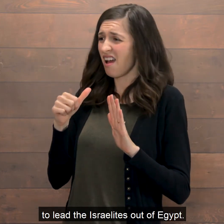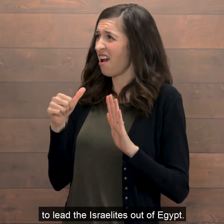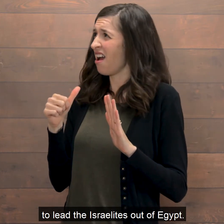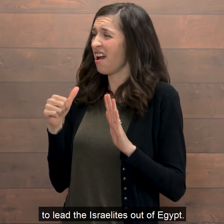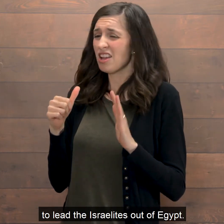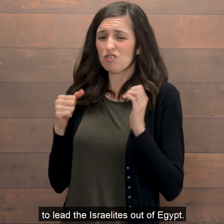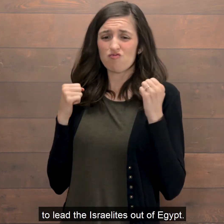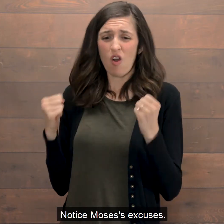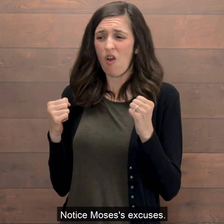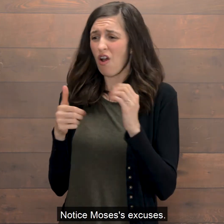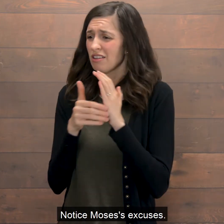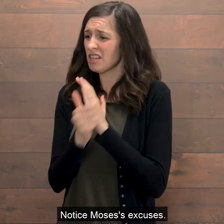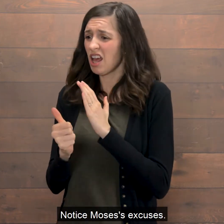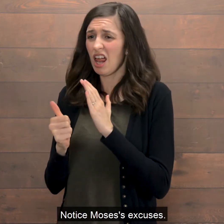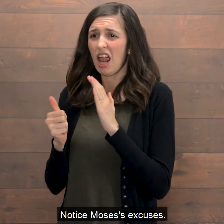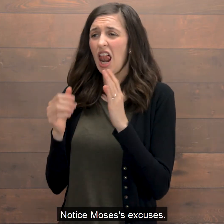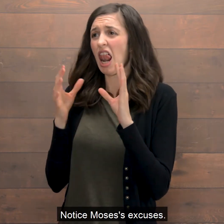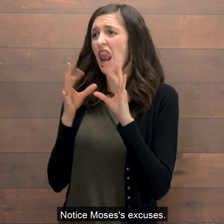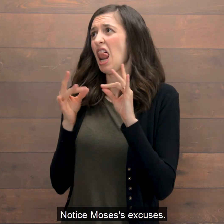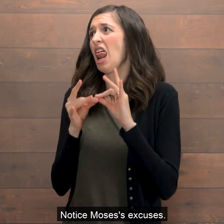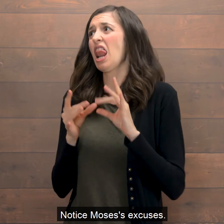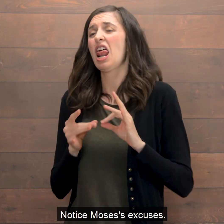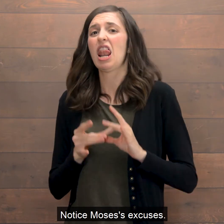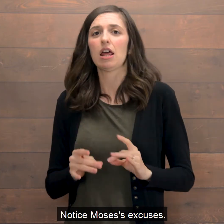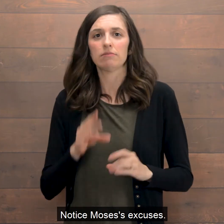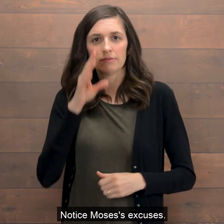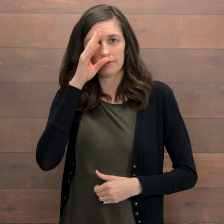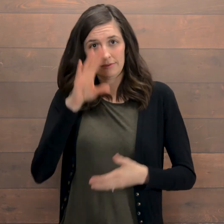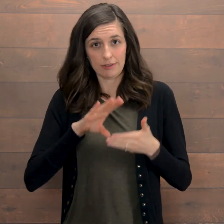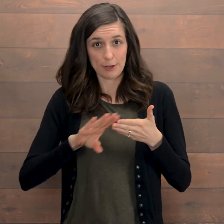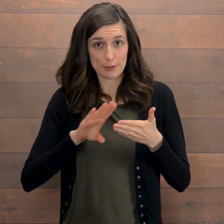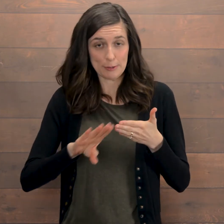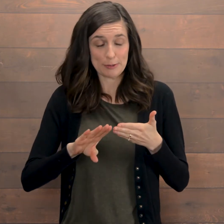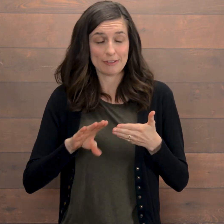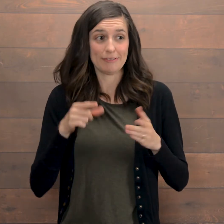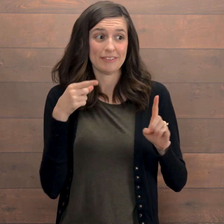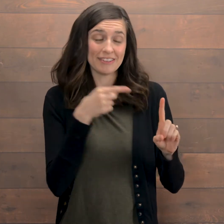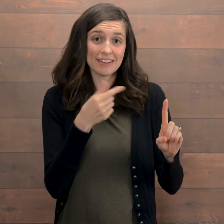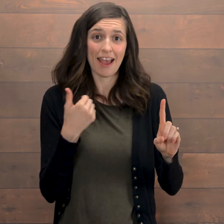Egypt. Notice Moses' excuses.